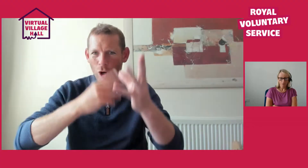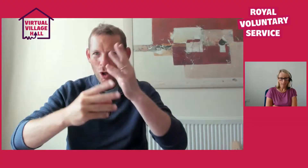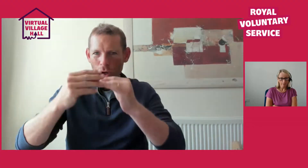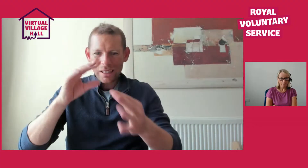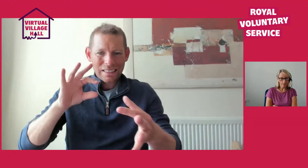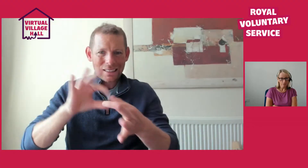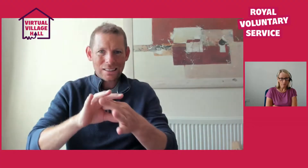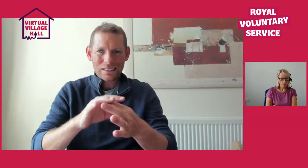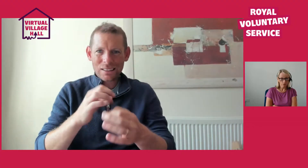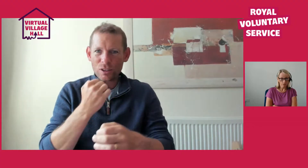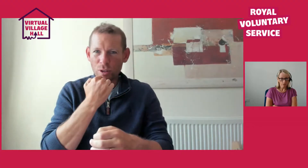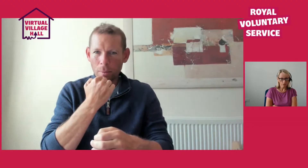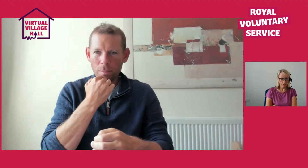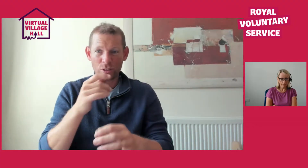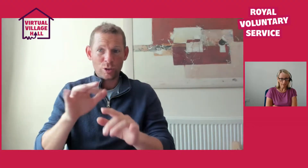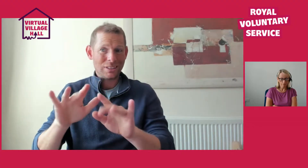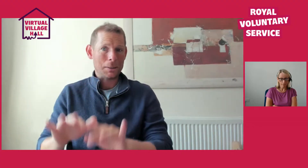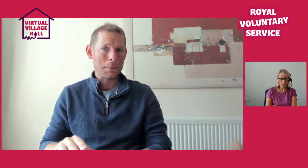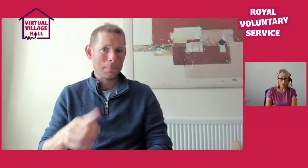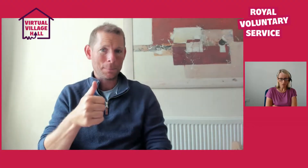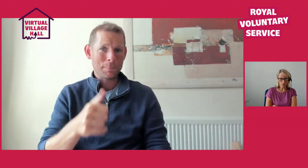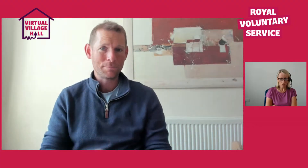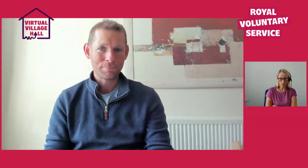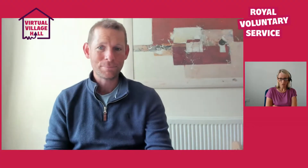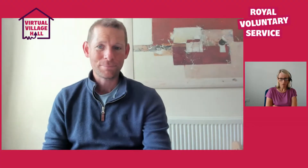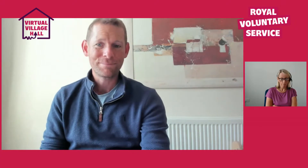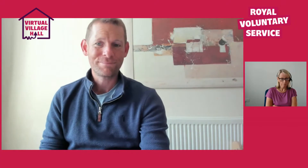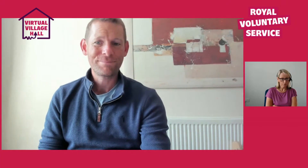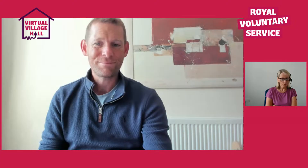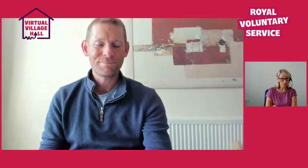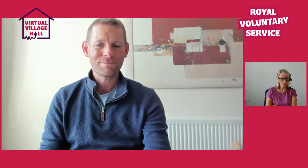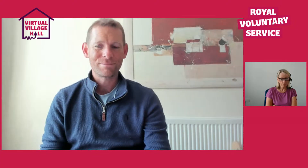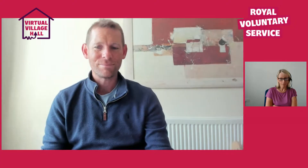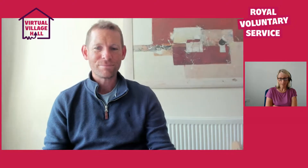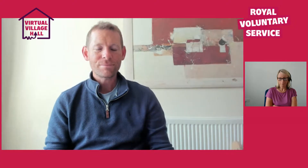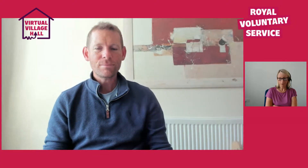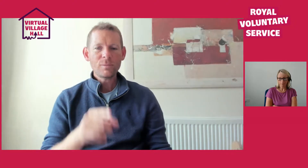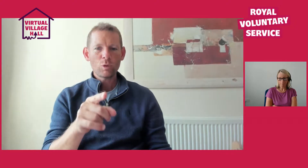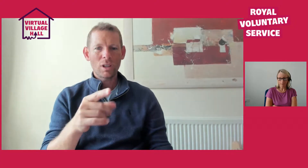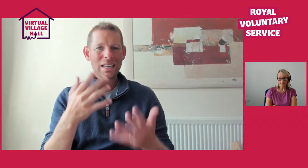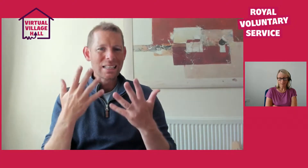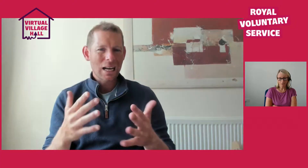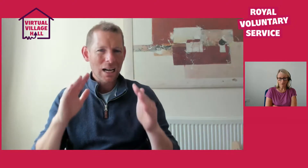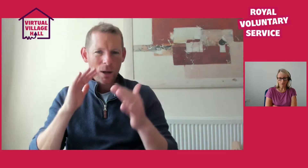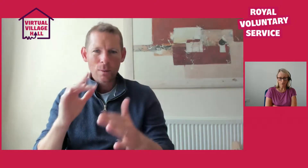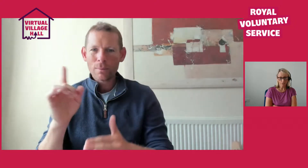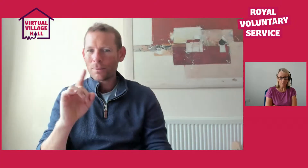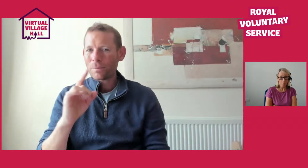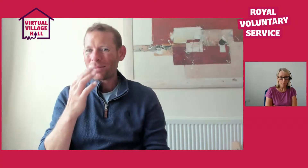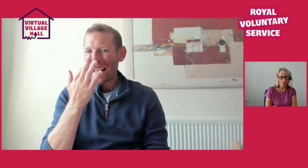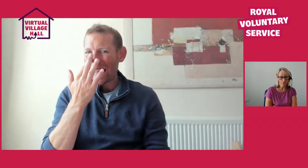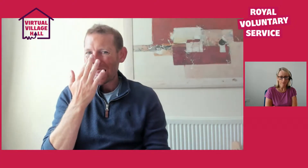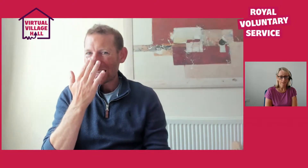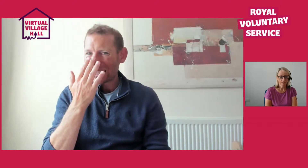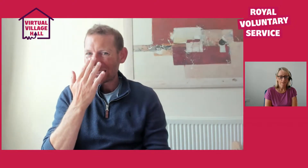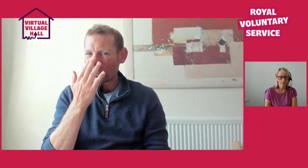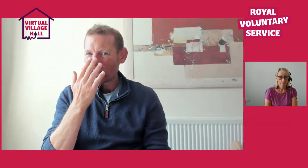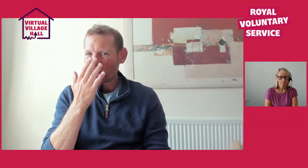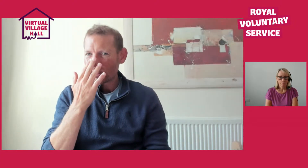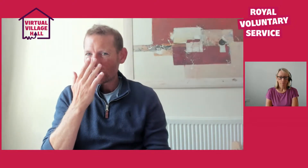Or if there's anything else you want to learn in relation to numbers or time or anything, please just do use the chat